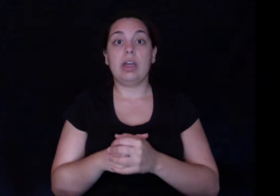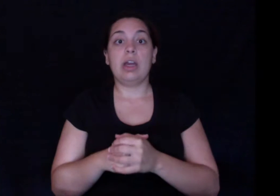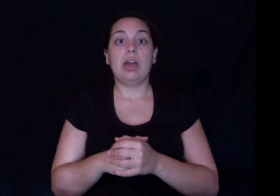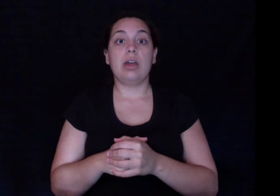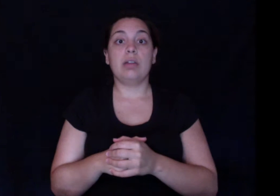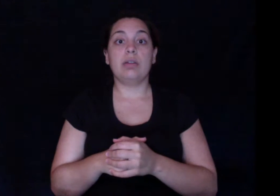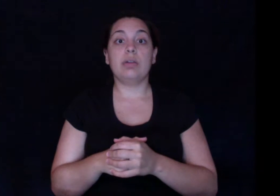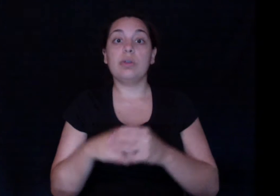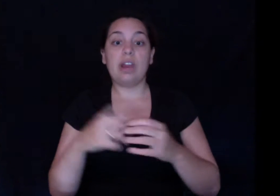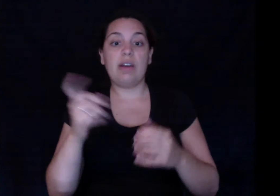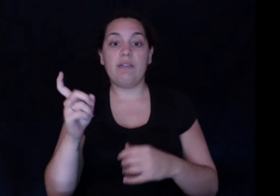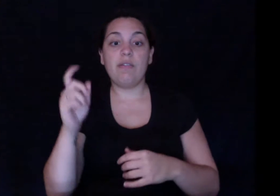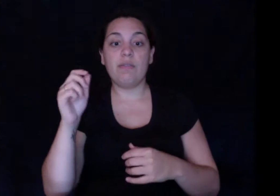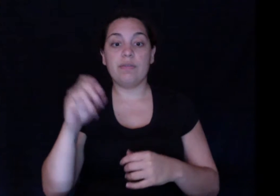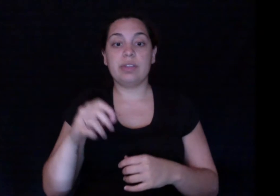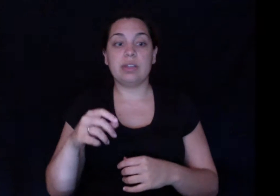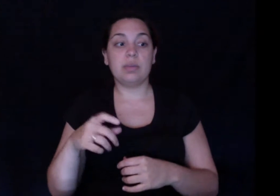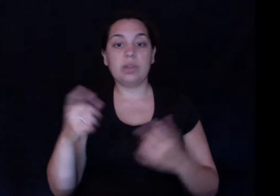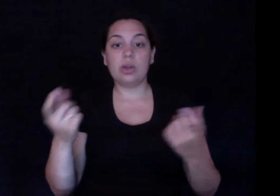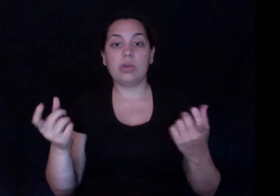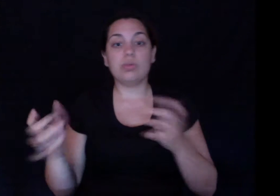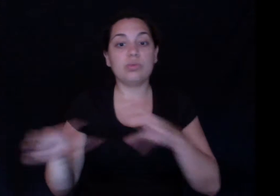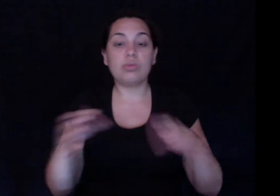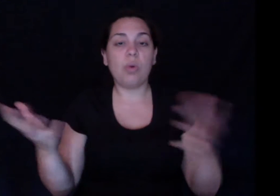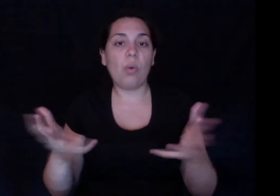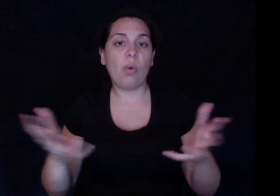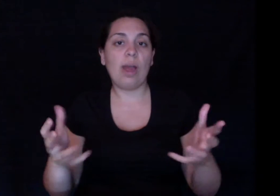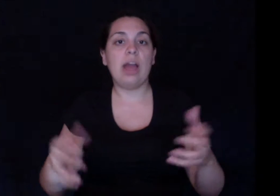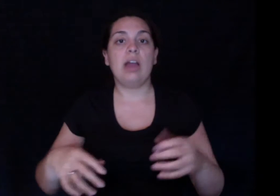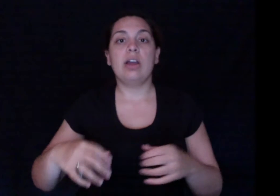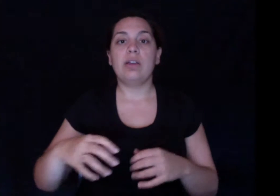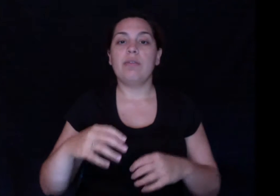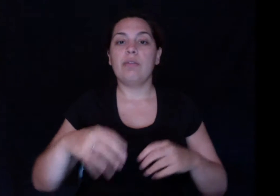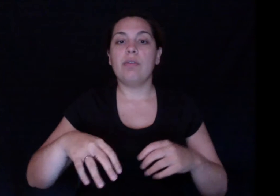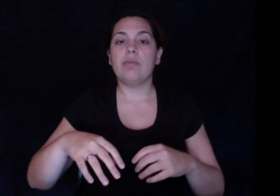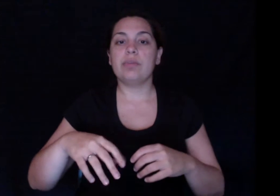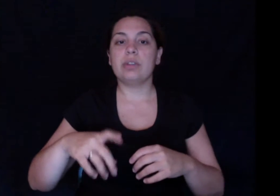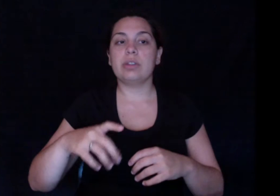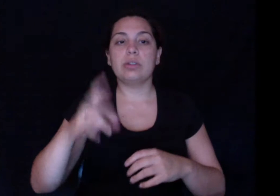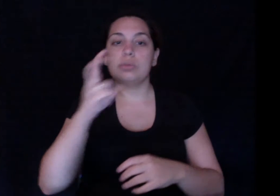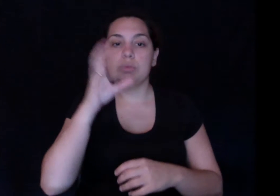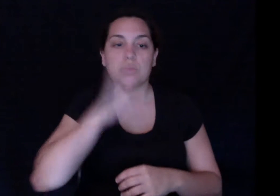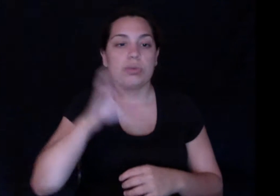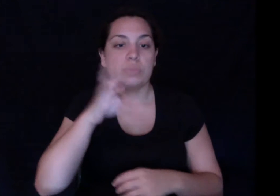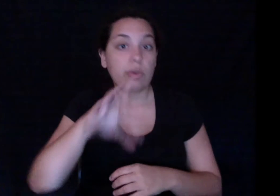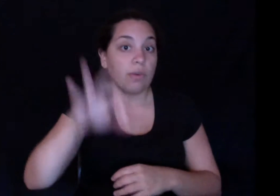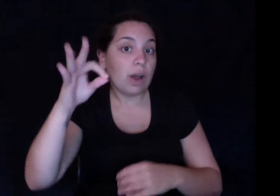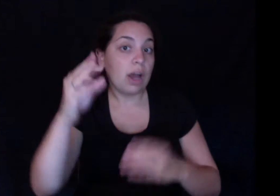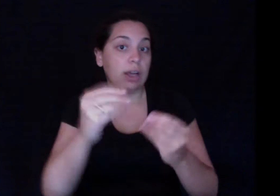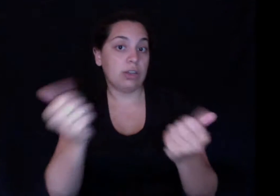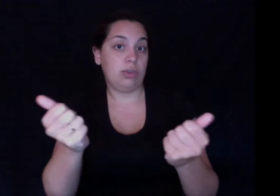later, in the late 1930s, that some babies had been stillborn due to this disease. The proposal